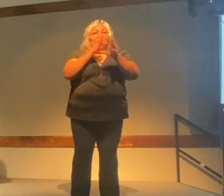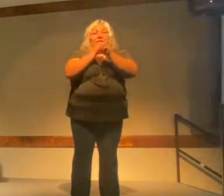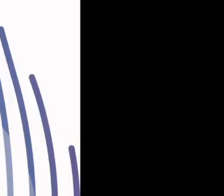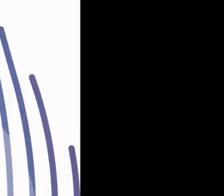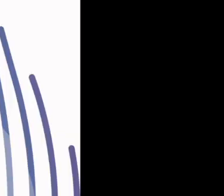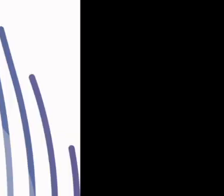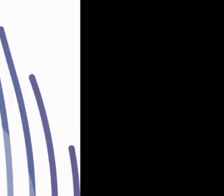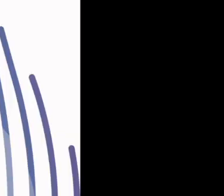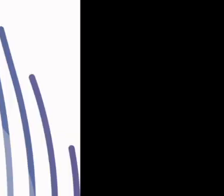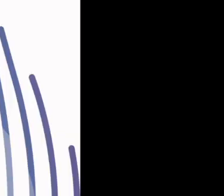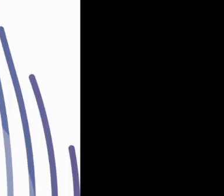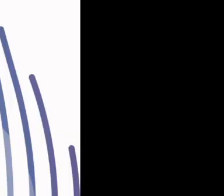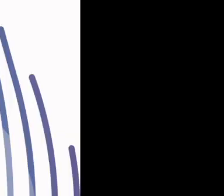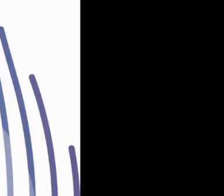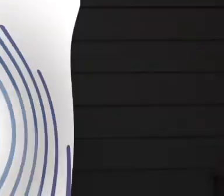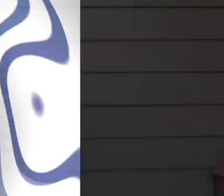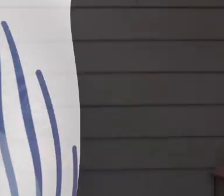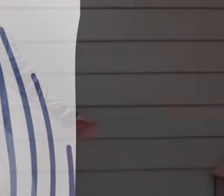announcements.